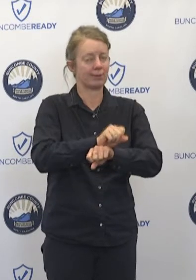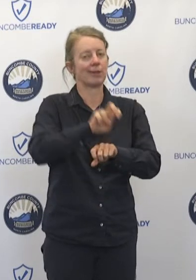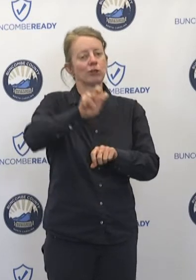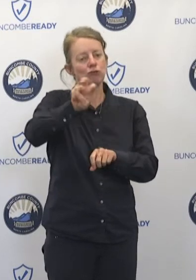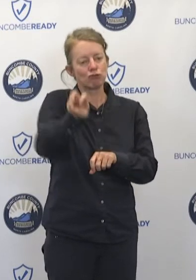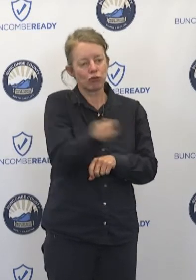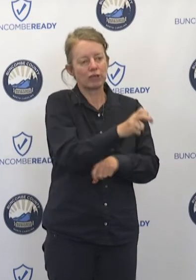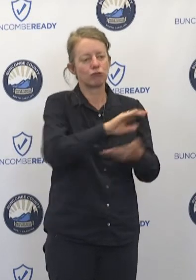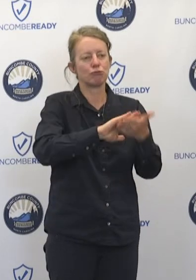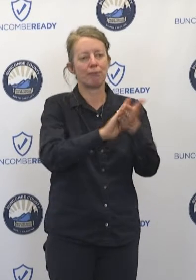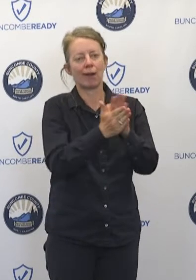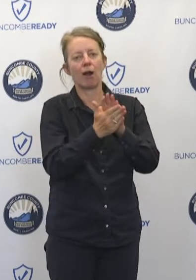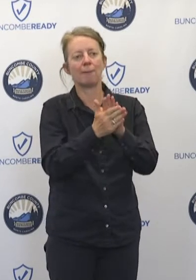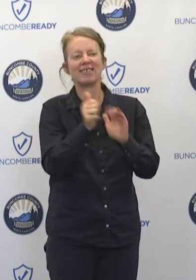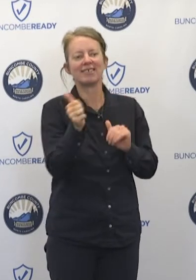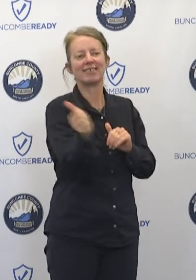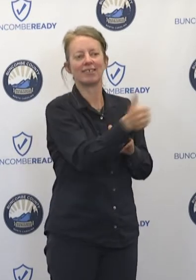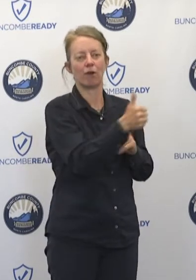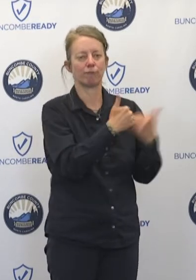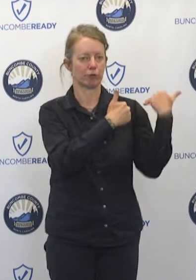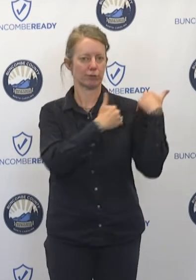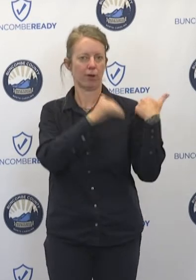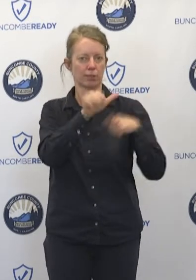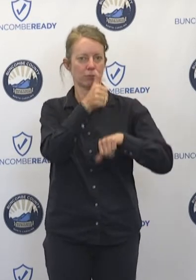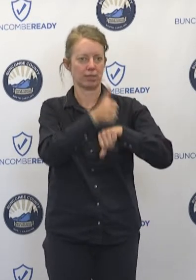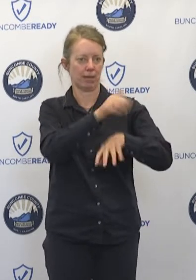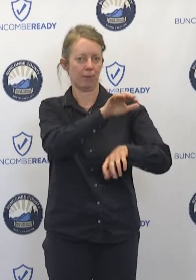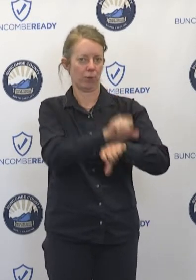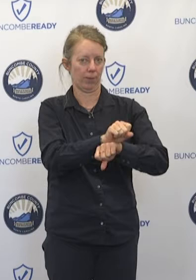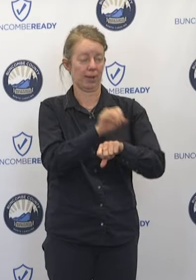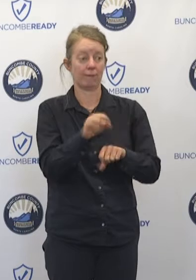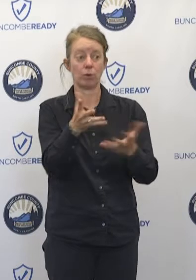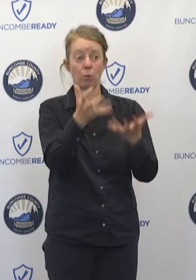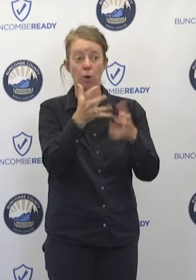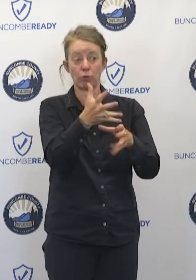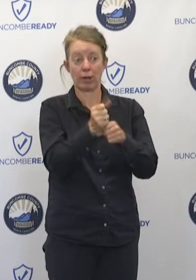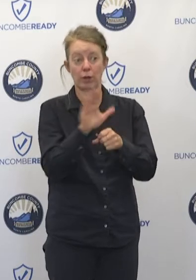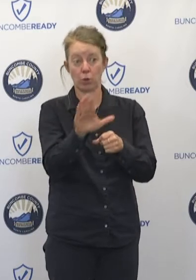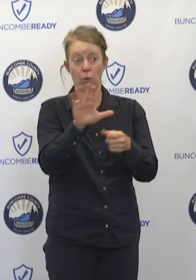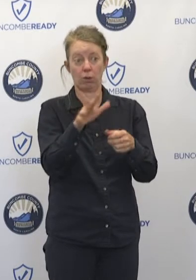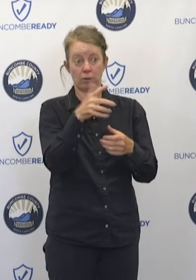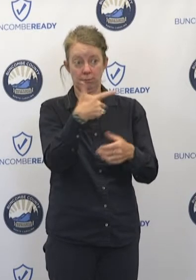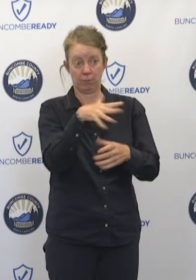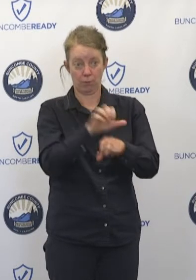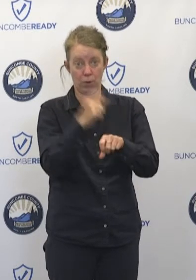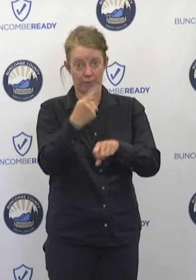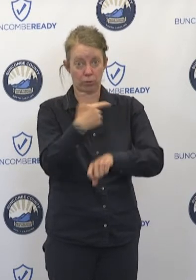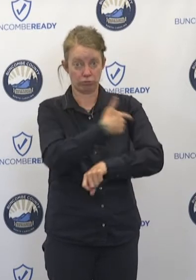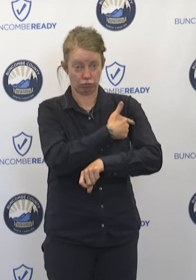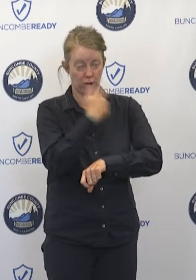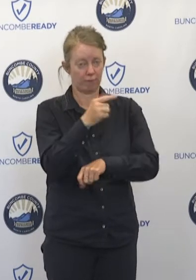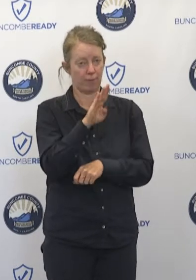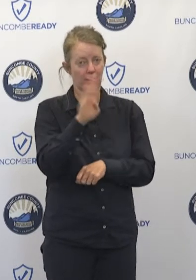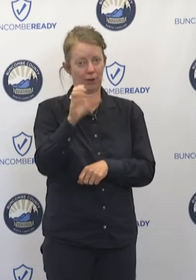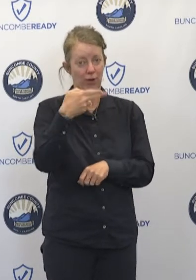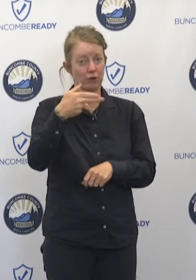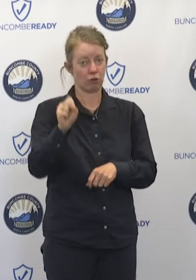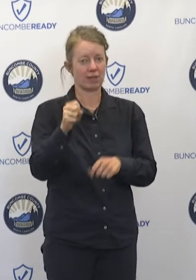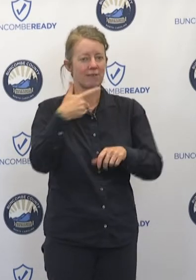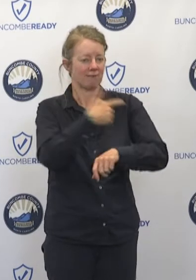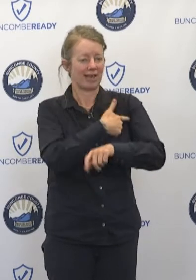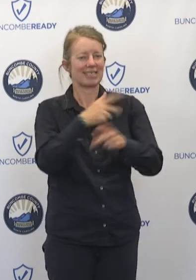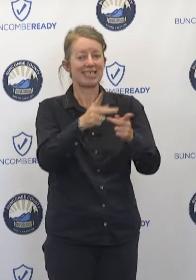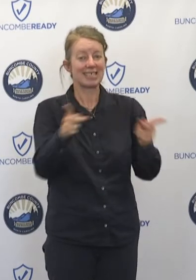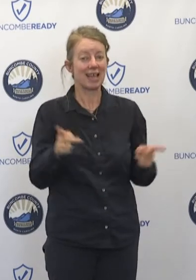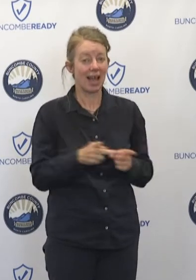transition to a self-scheduling process where those who would like to schedule an appointment for a Buncombe County HHS vaccine site can do